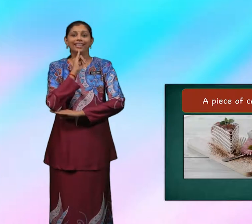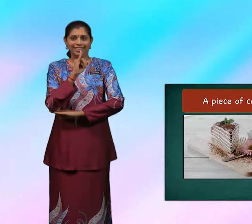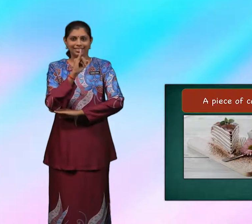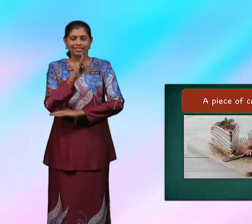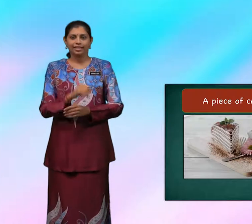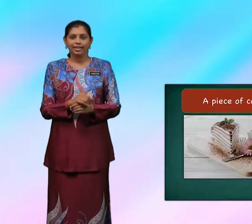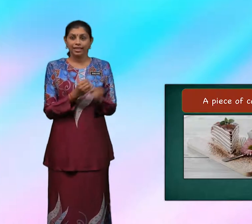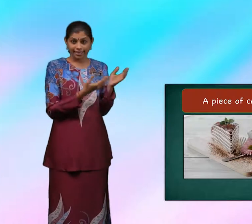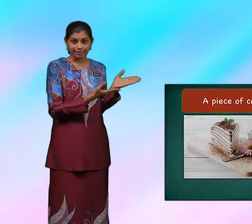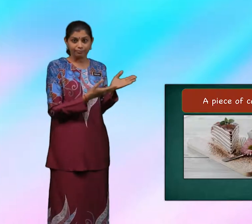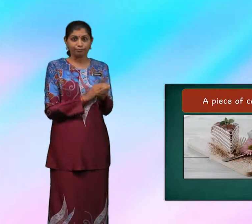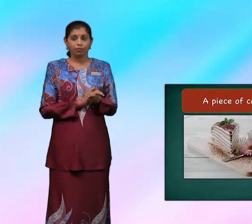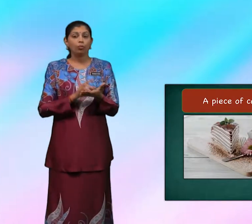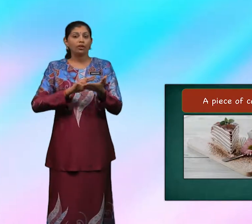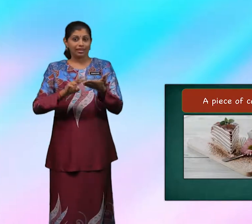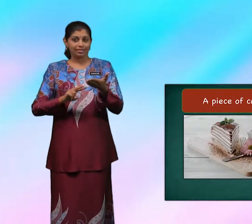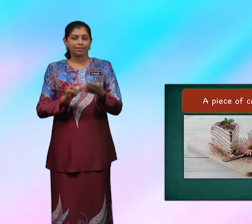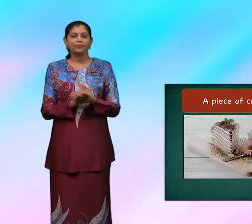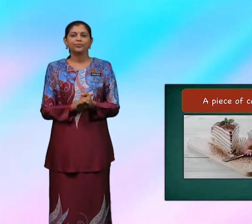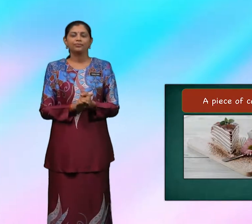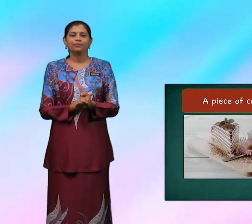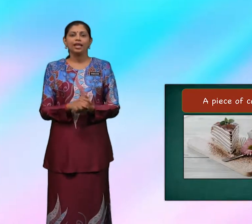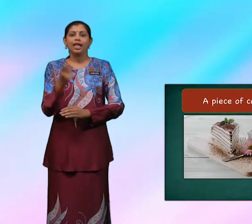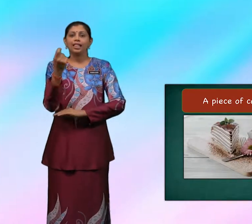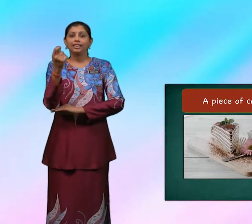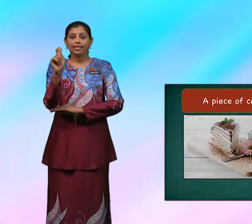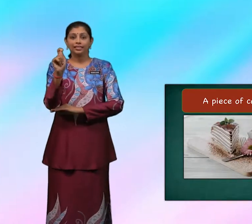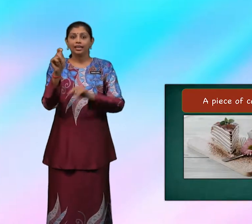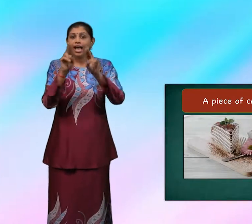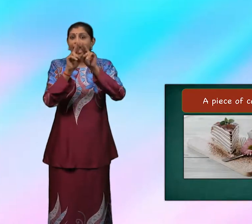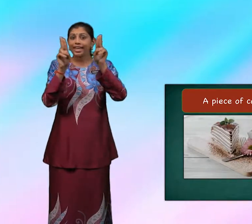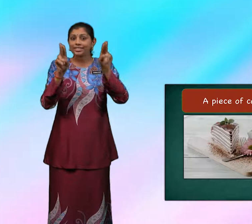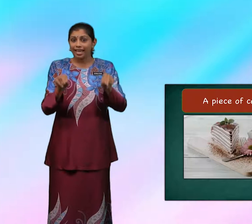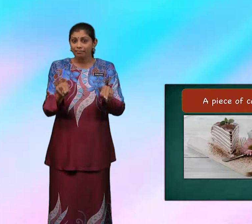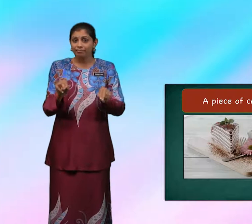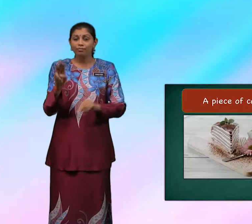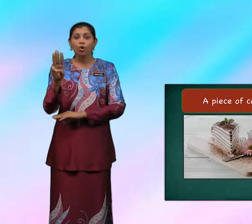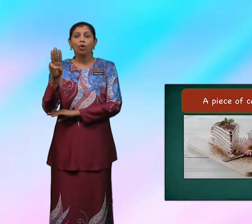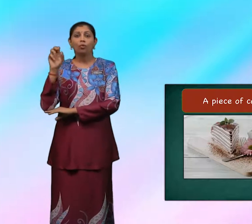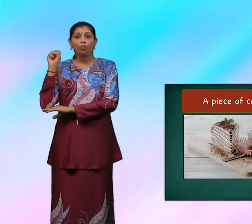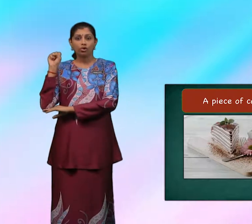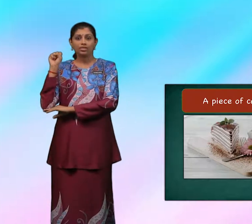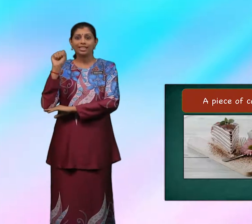is here. We read. The exam was